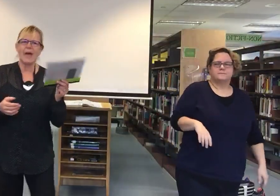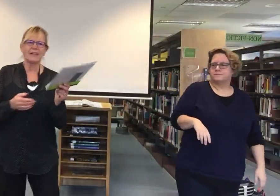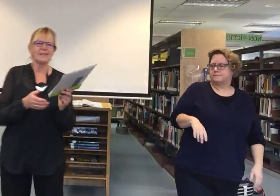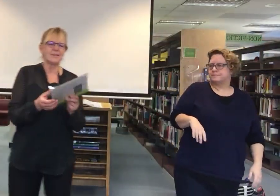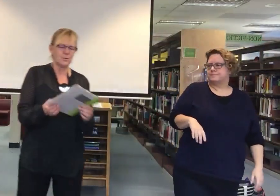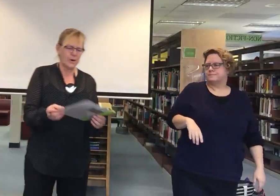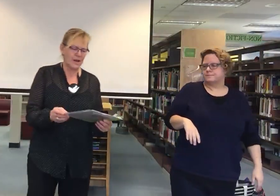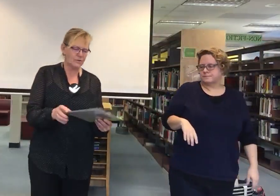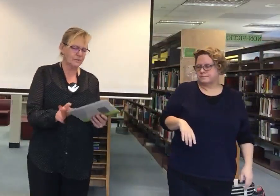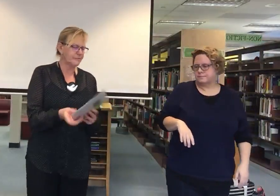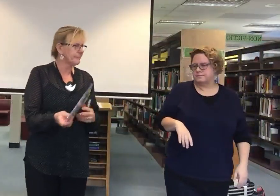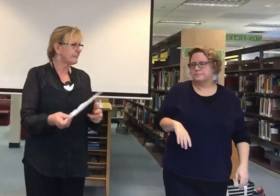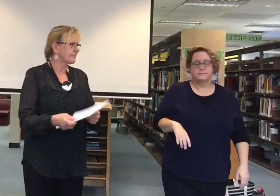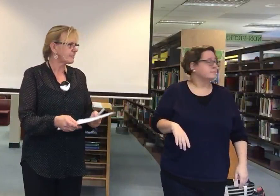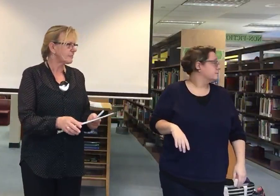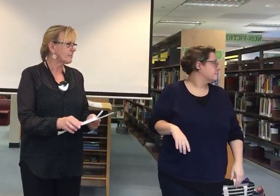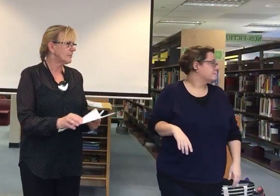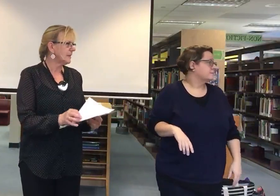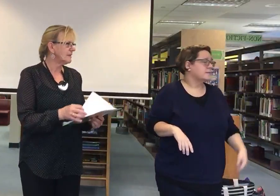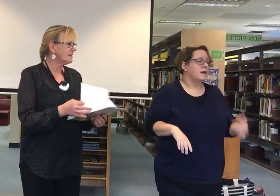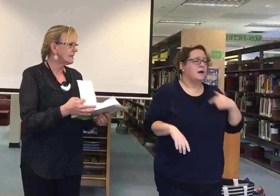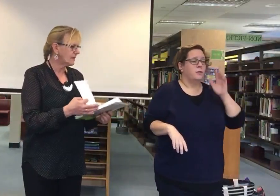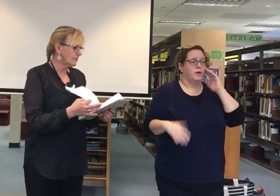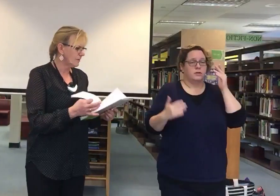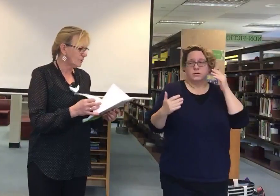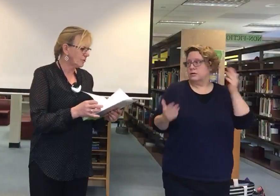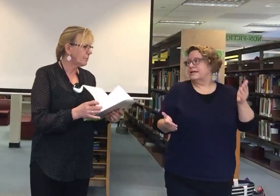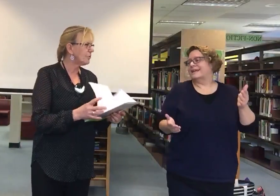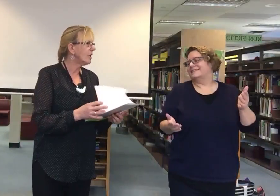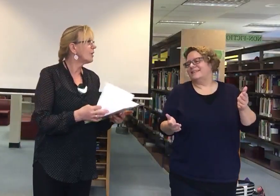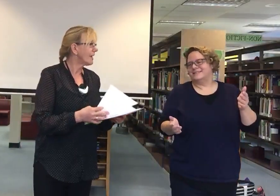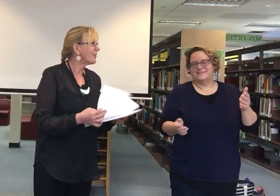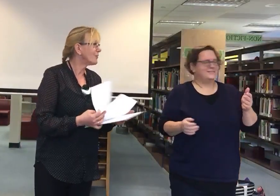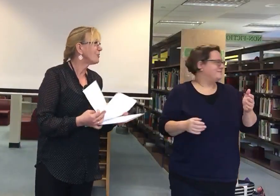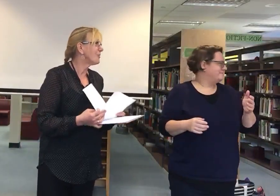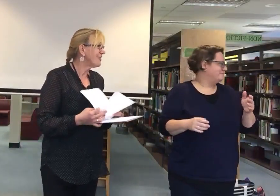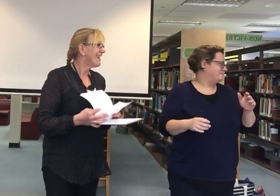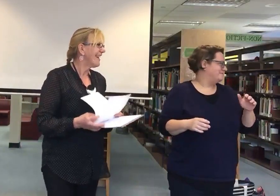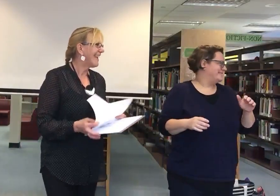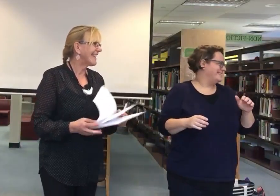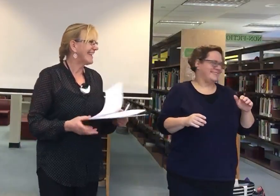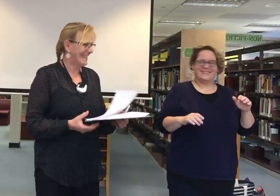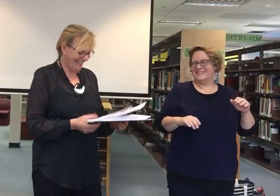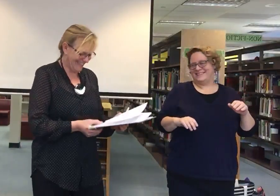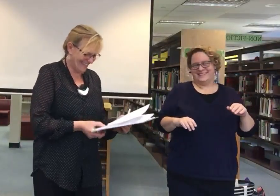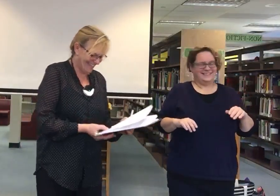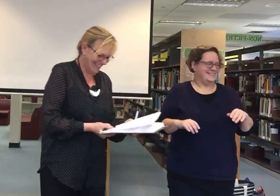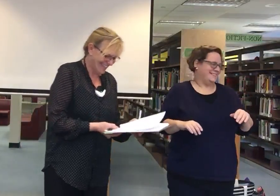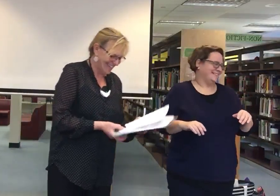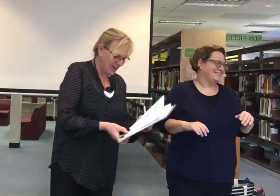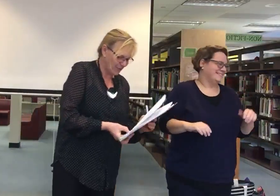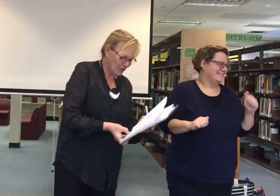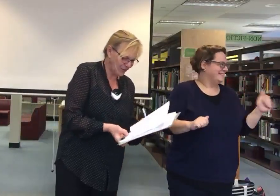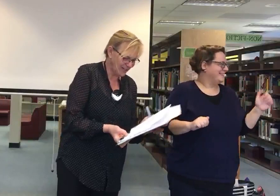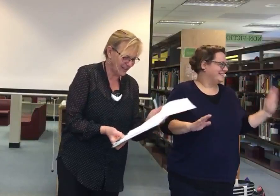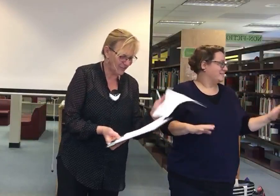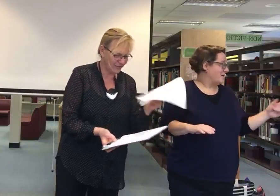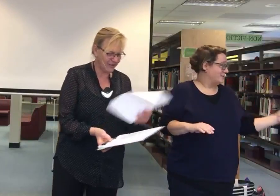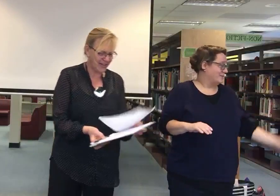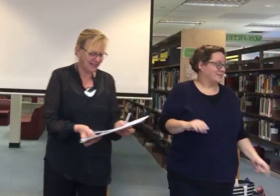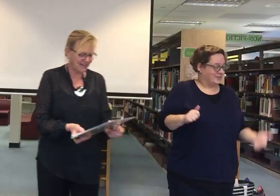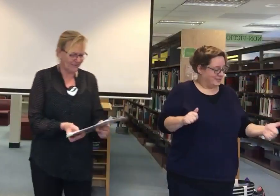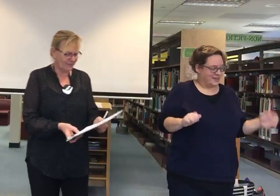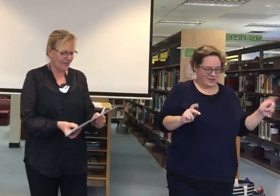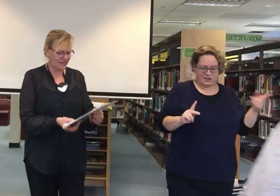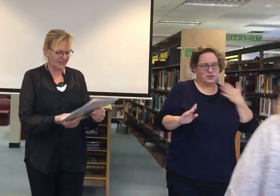am going to pass this around. Is this another interpreter? Another interpreter? How are you doing?